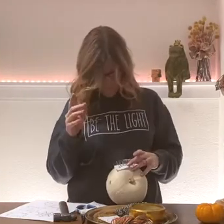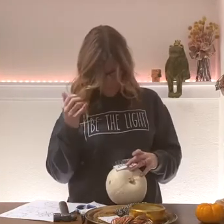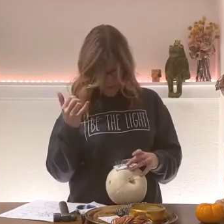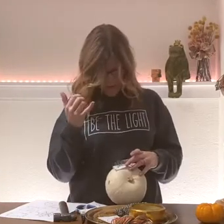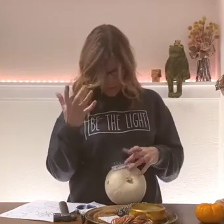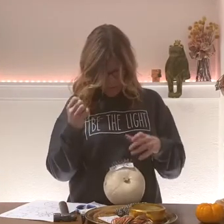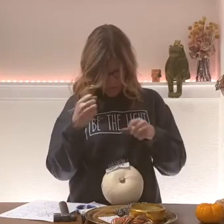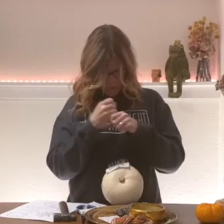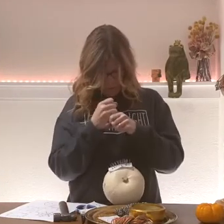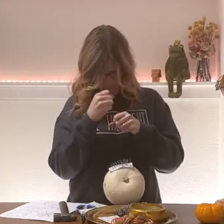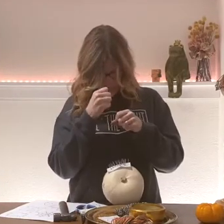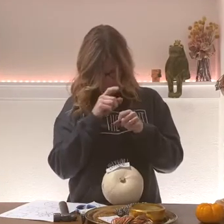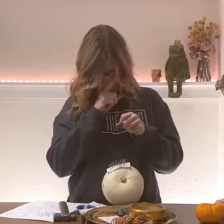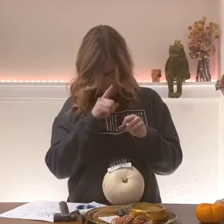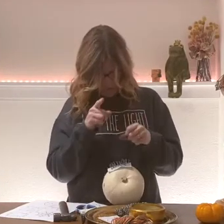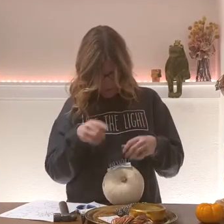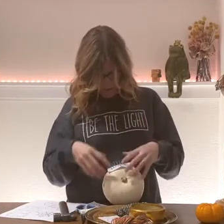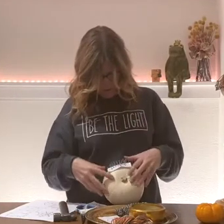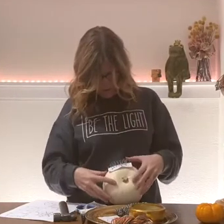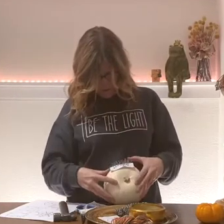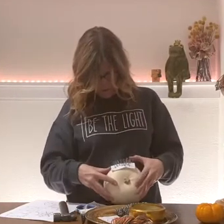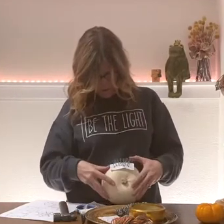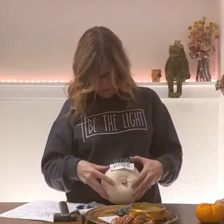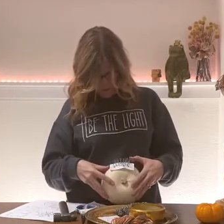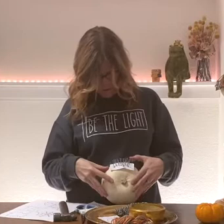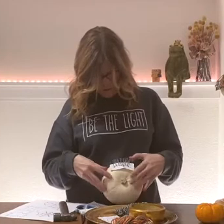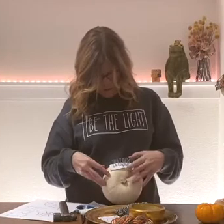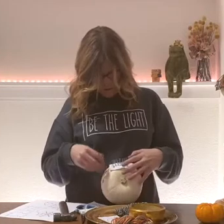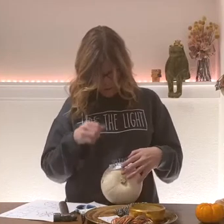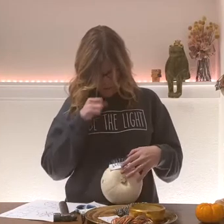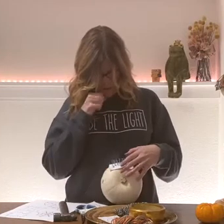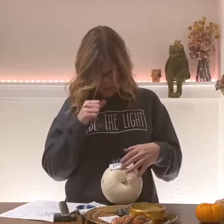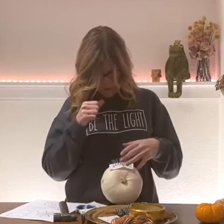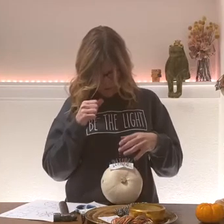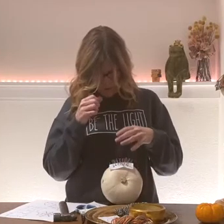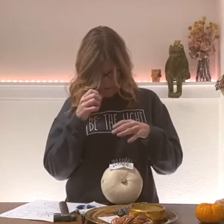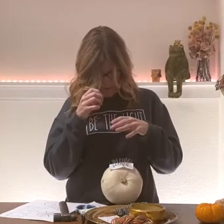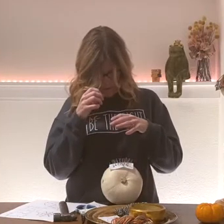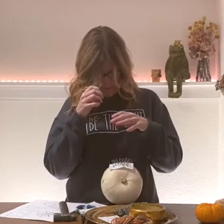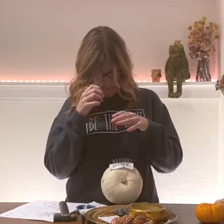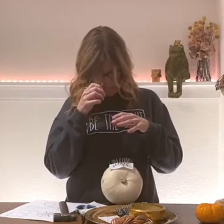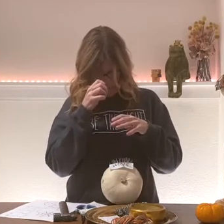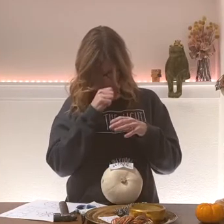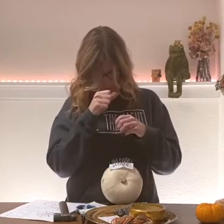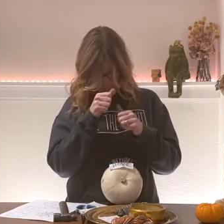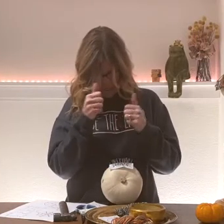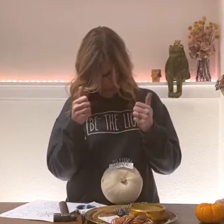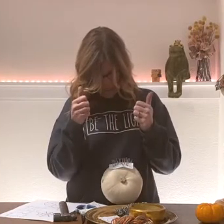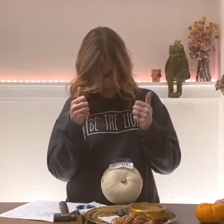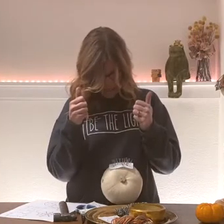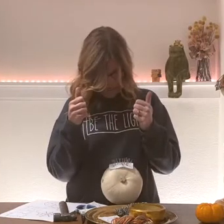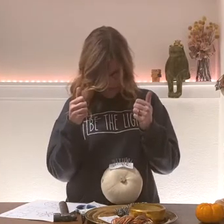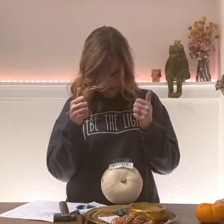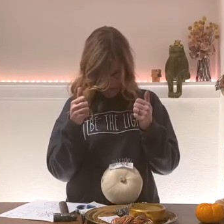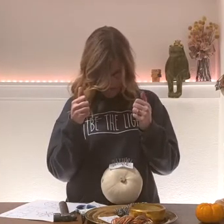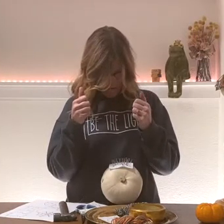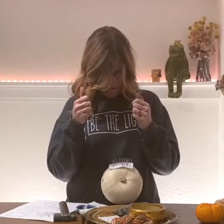Now I want to make sure that I don't miss any of